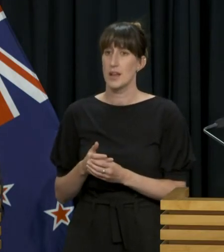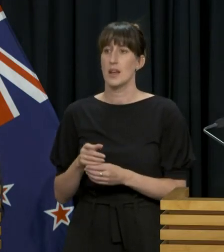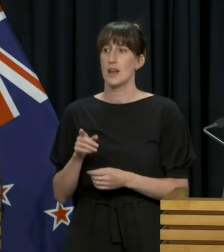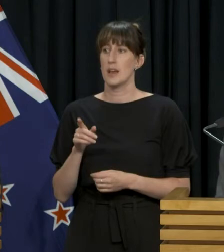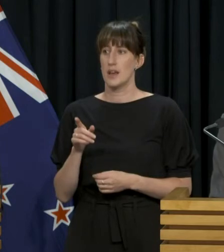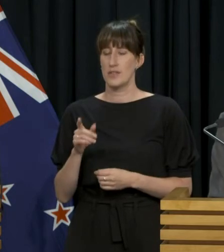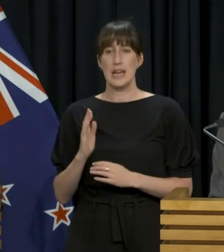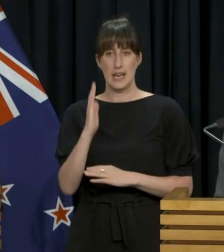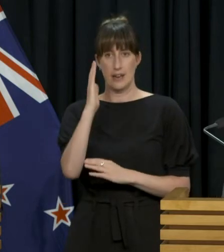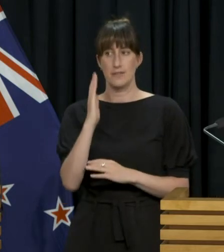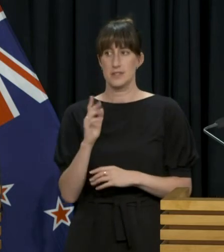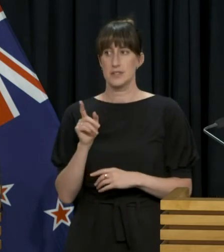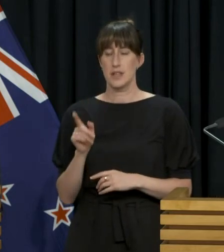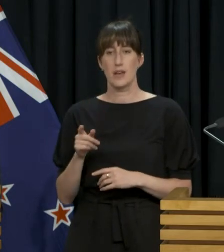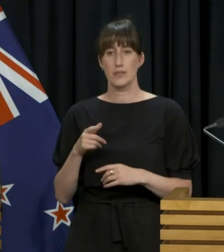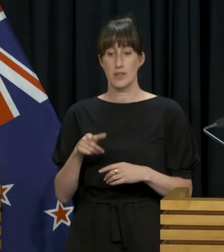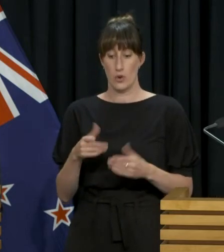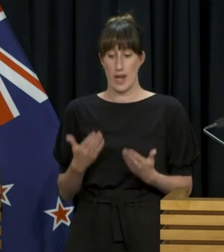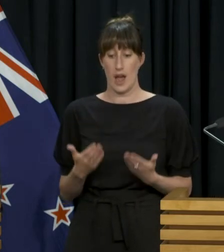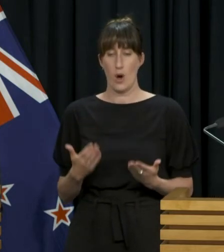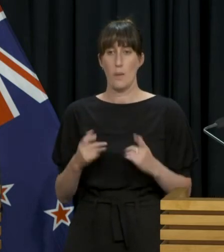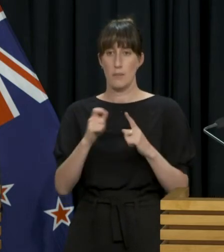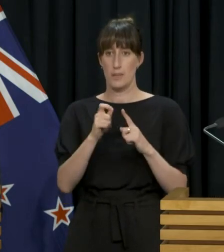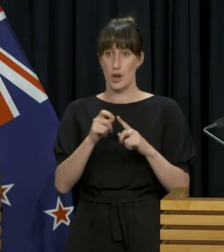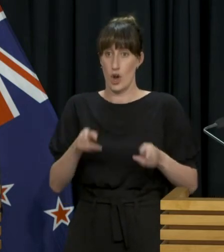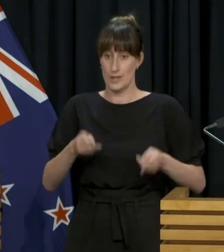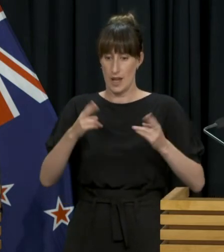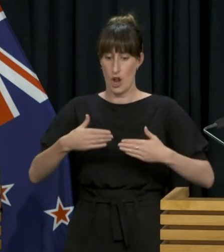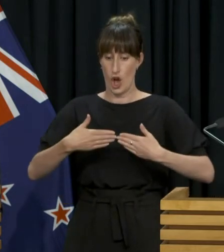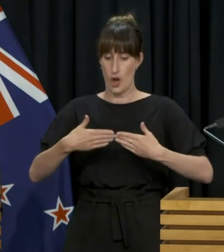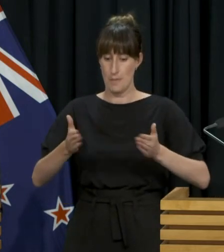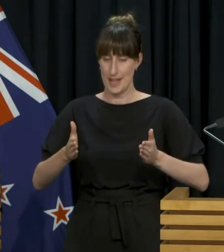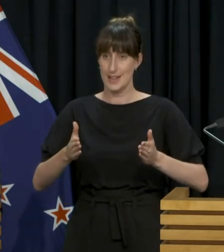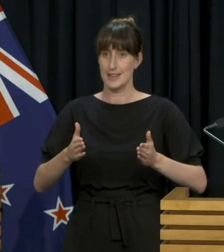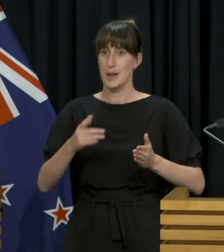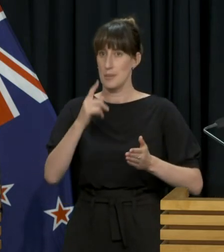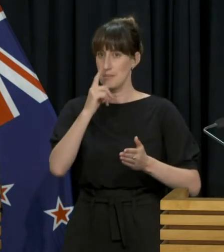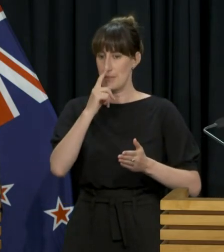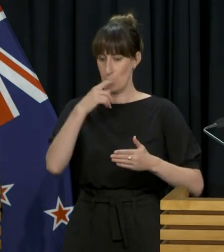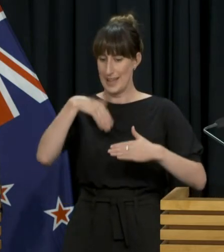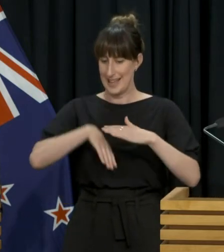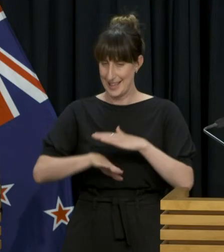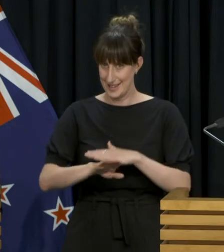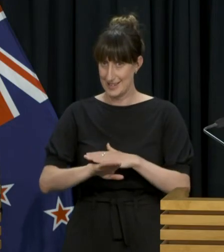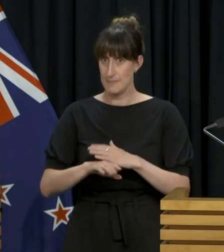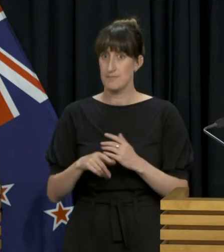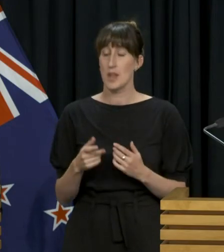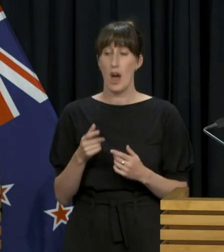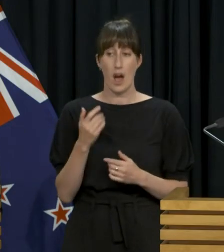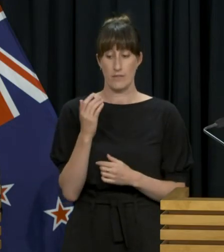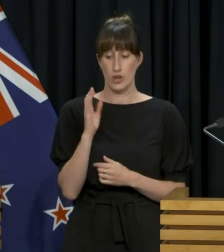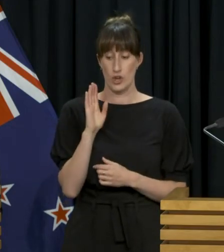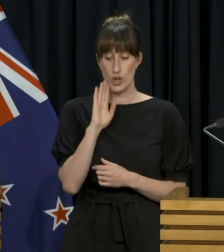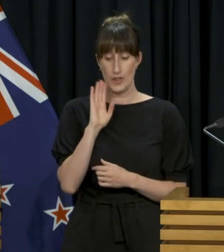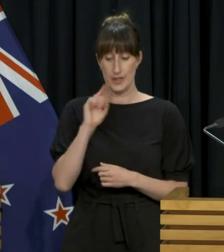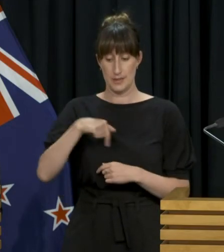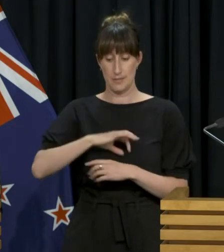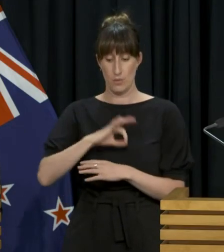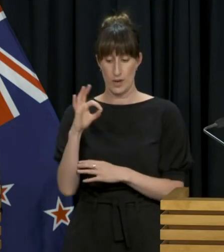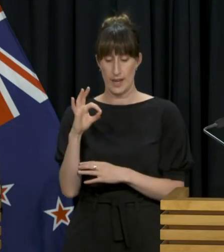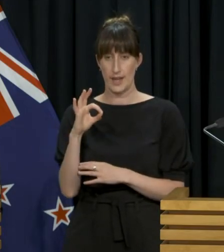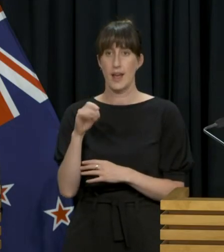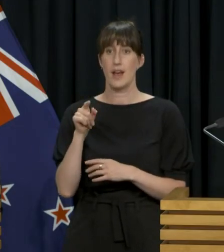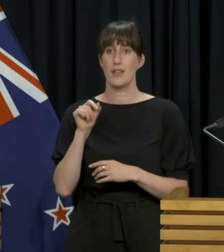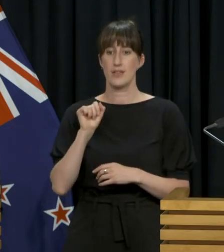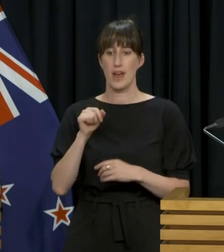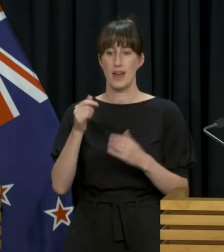and are well settled in there. I'm pleased to say that I got a report actually just this morning that the air filtration systems, which were due to be completed by the weekend, have